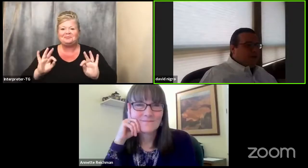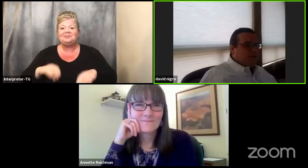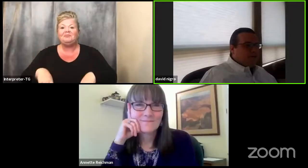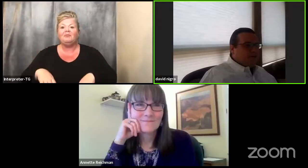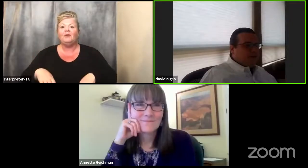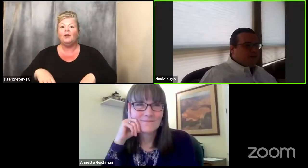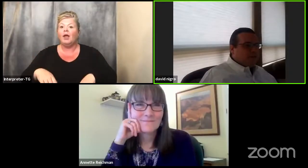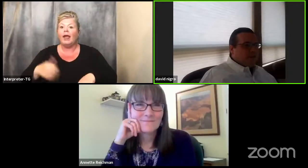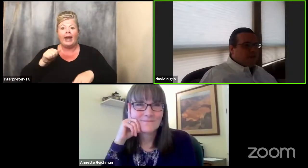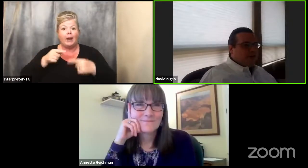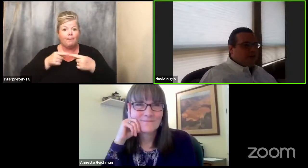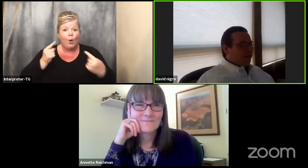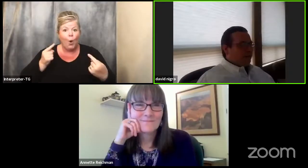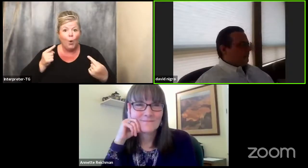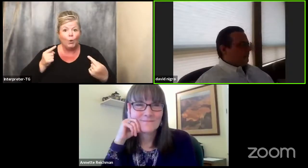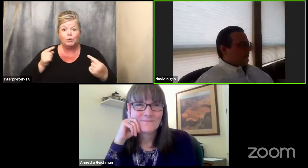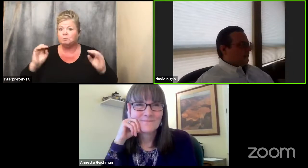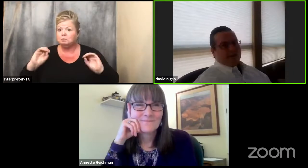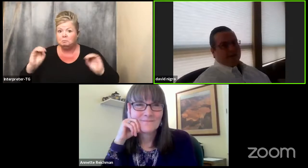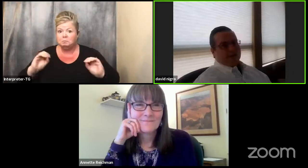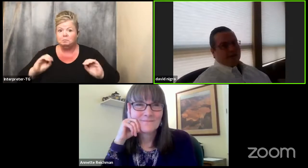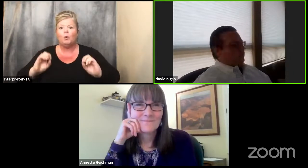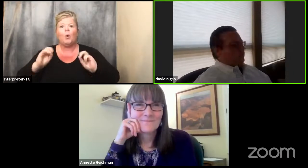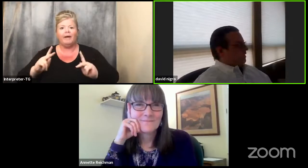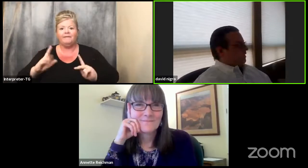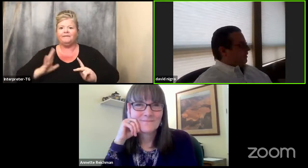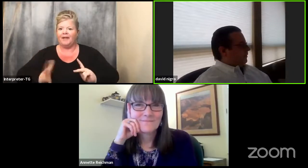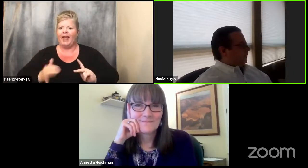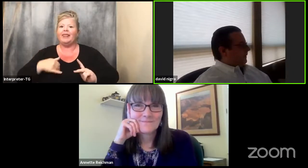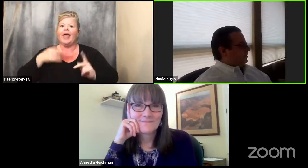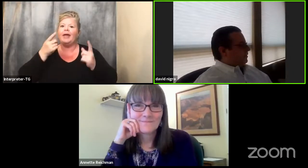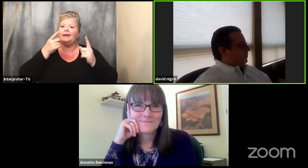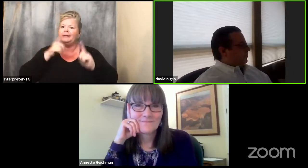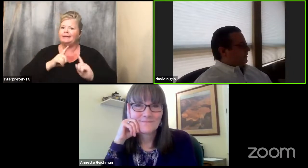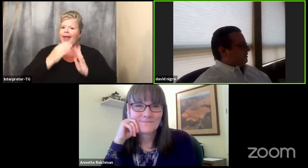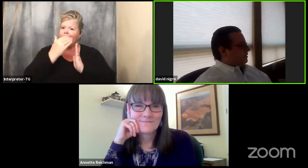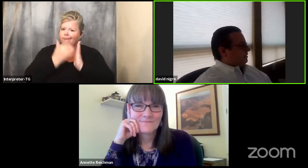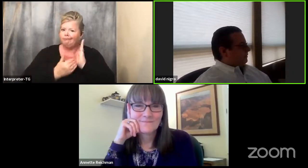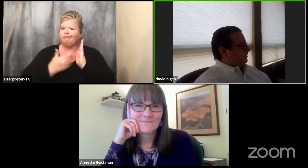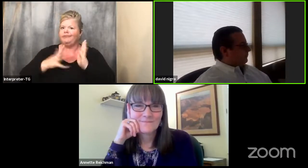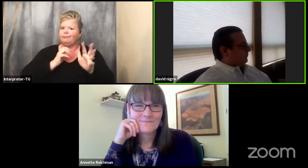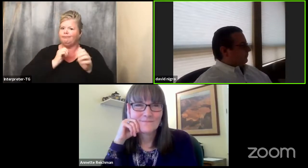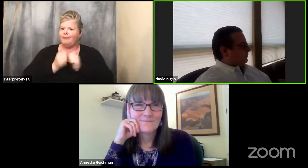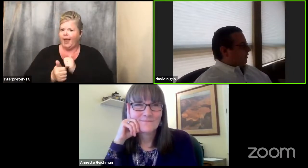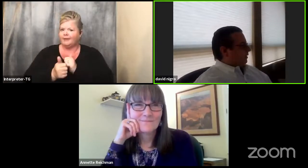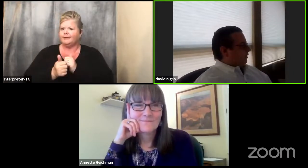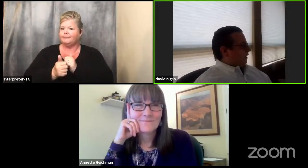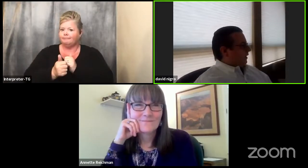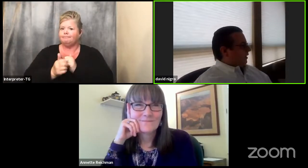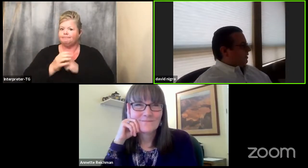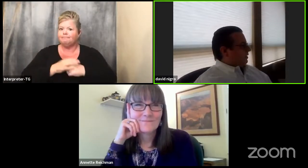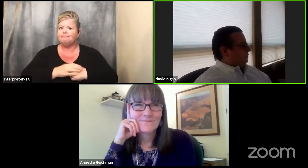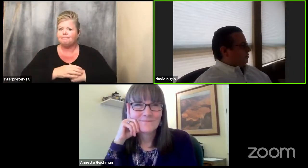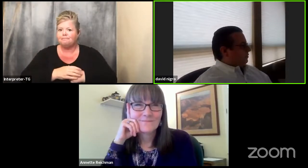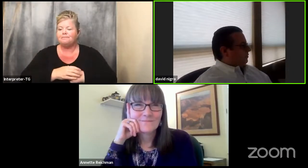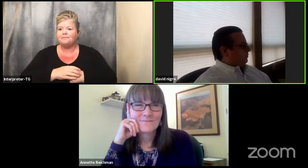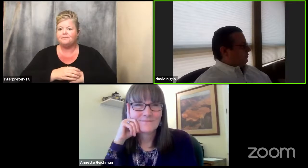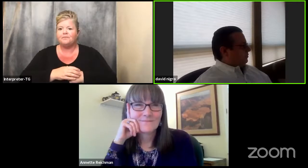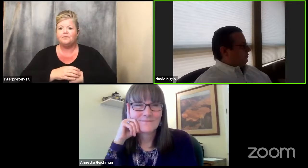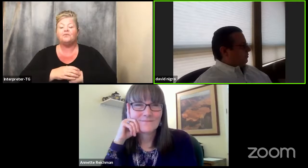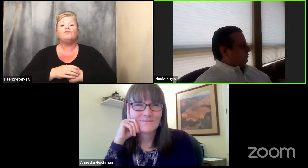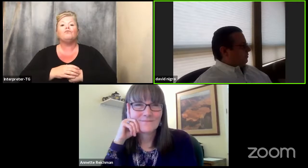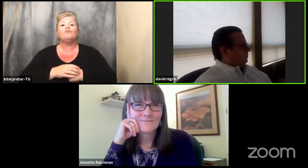opposed? Seeing none, then the consent agenda has passed. And we can